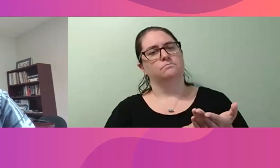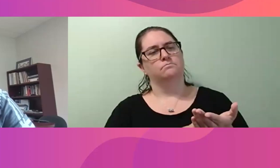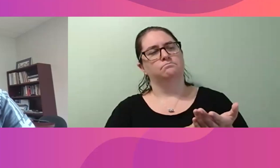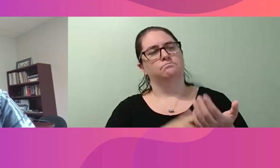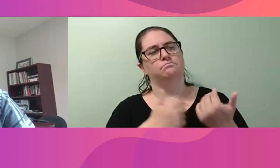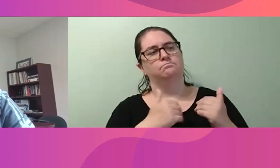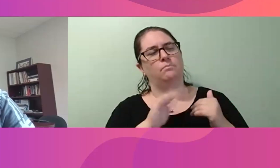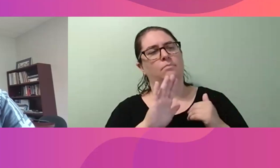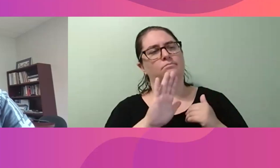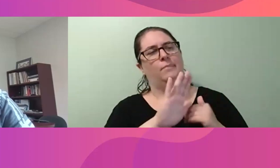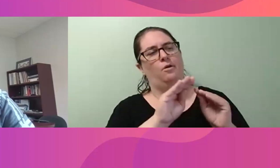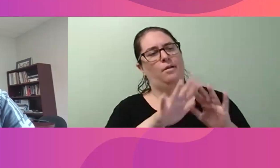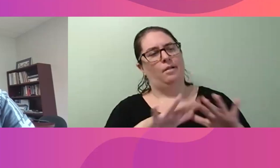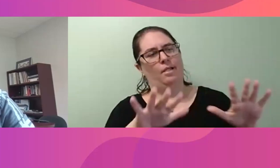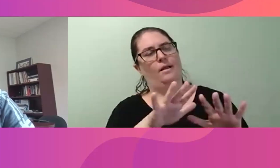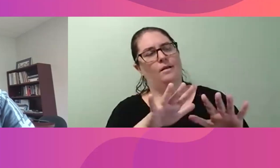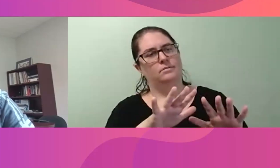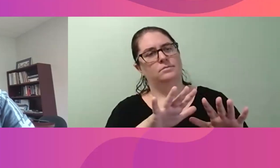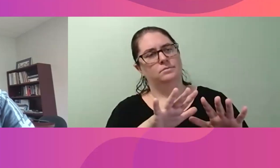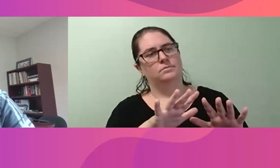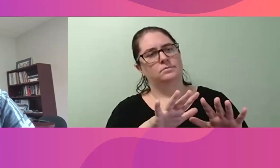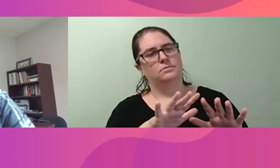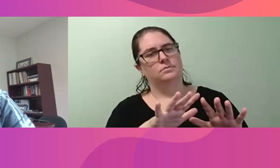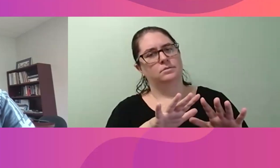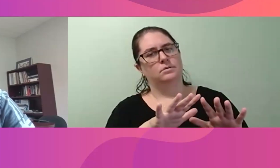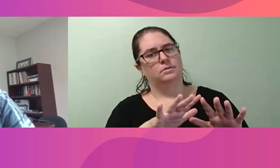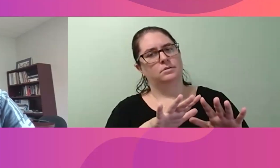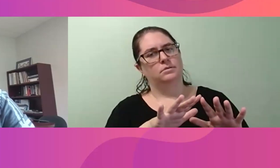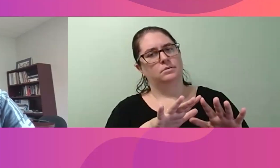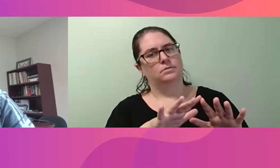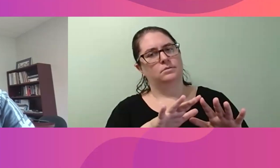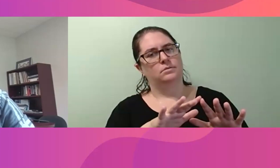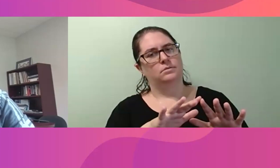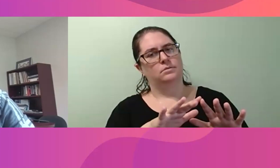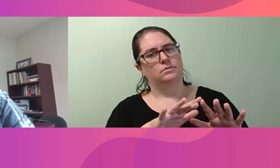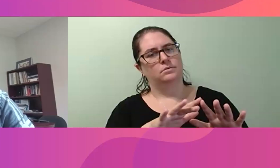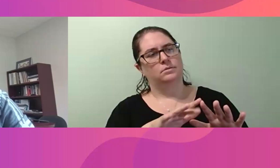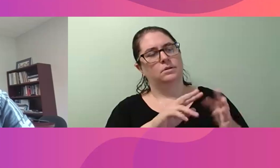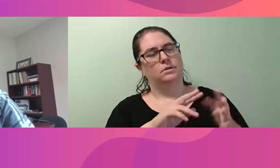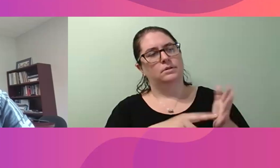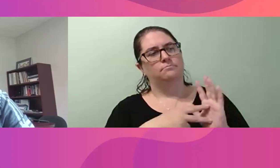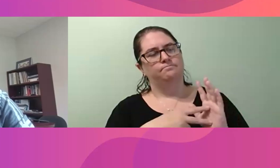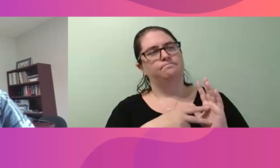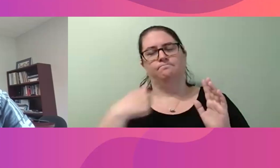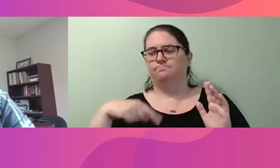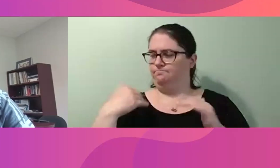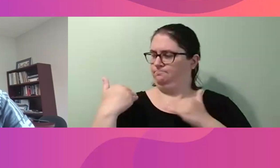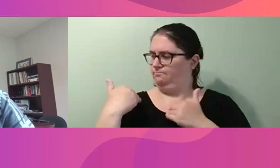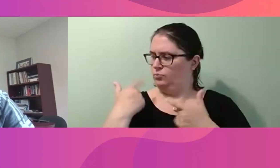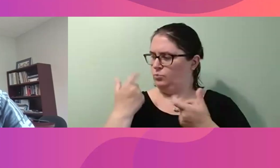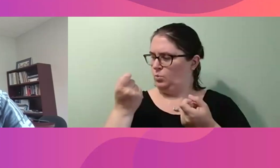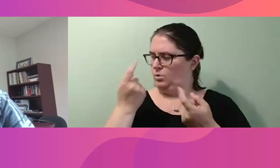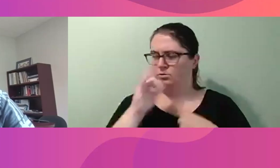Indigenous land and sovereignty comes with a responsibility to understand